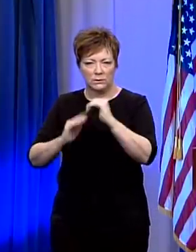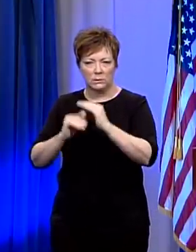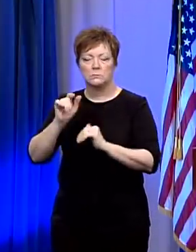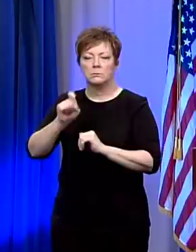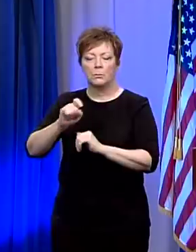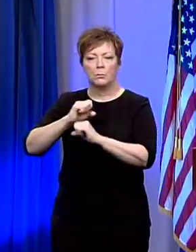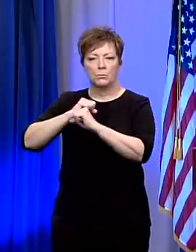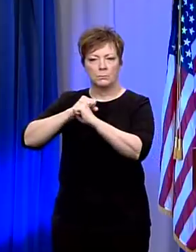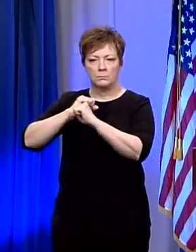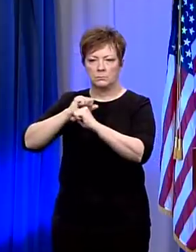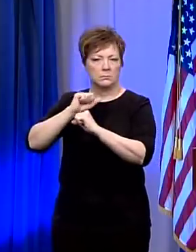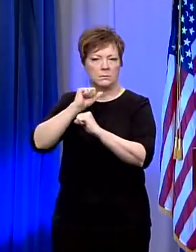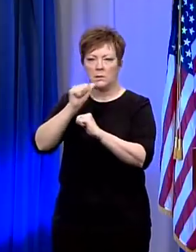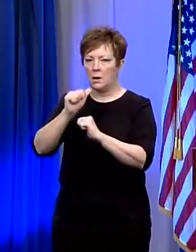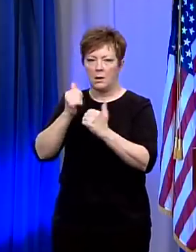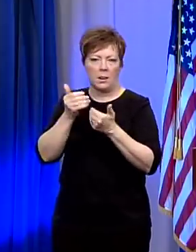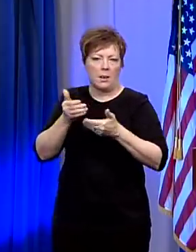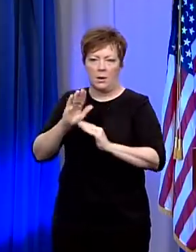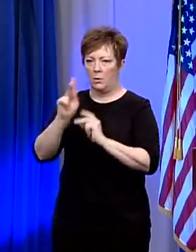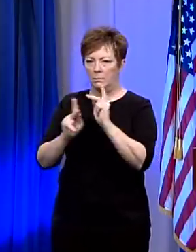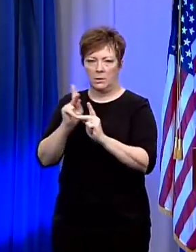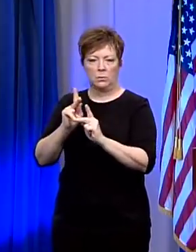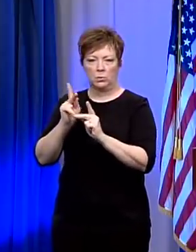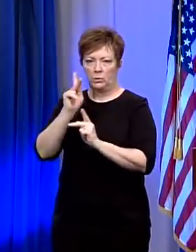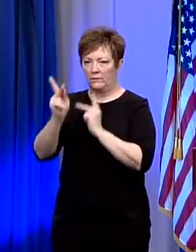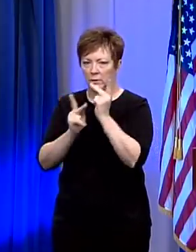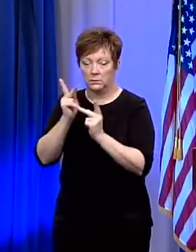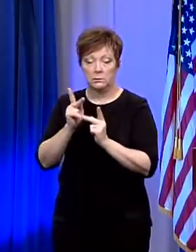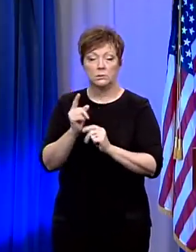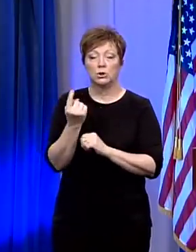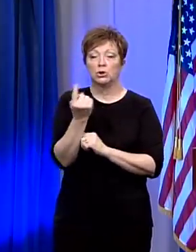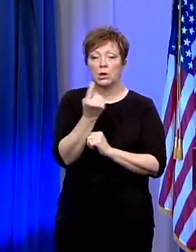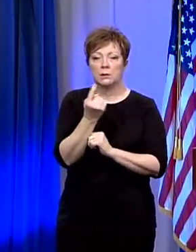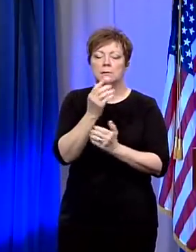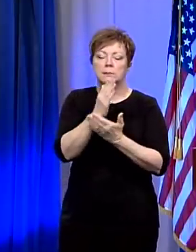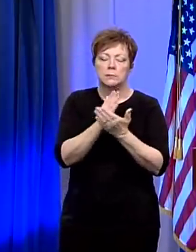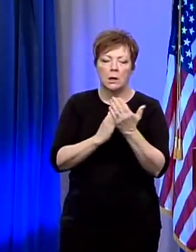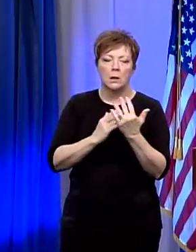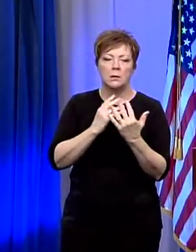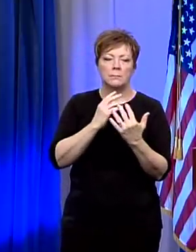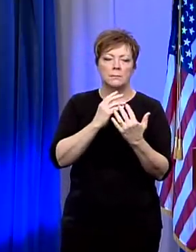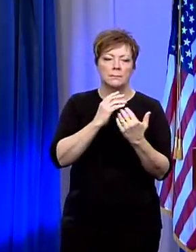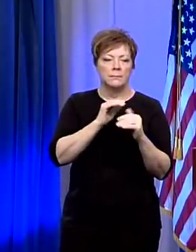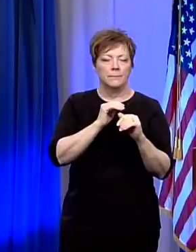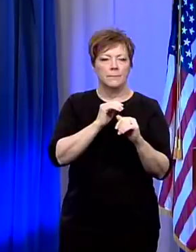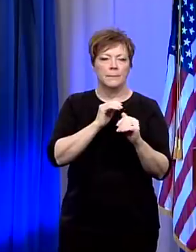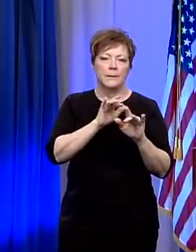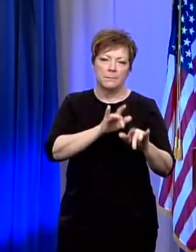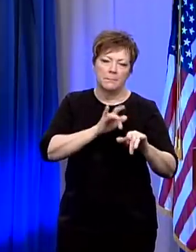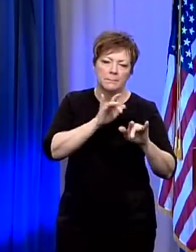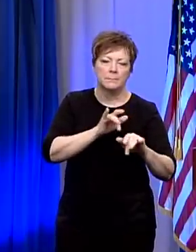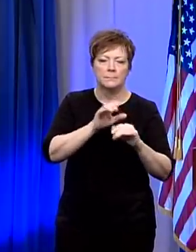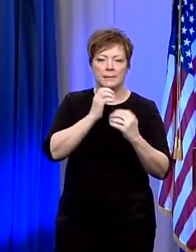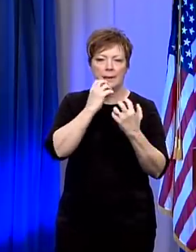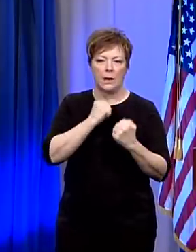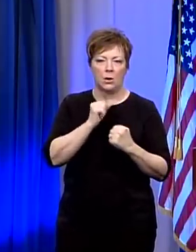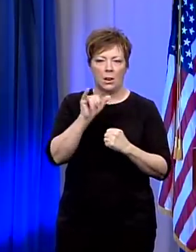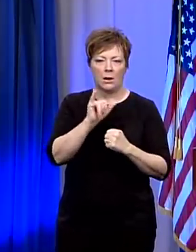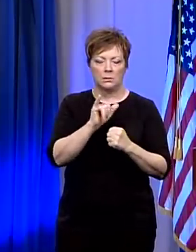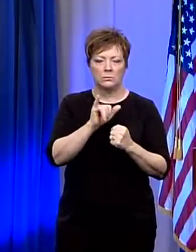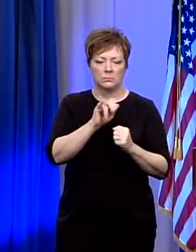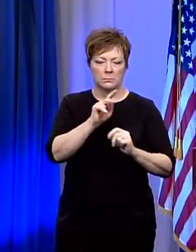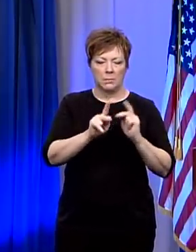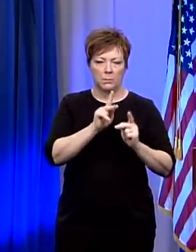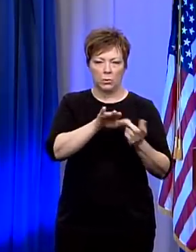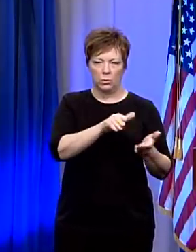of all visitors and non-essential health care personnel, except for certain compassionate care situations such as end of life or similar events.